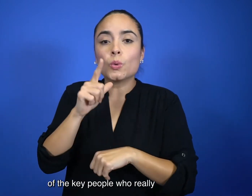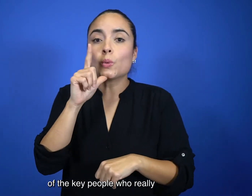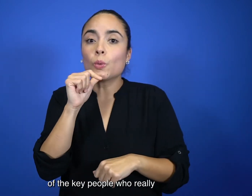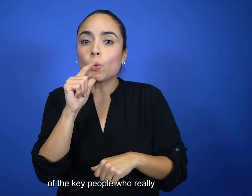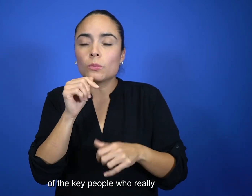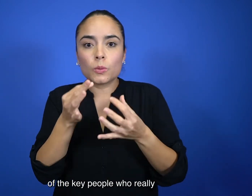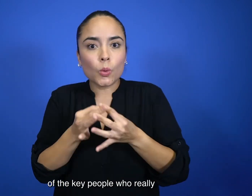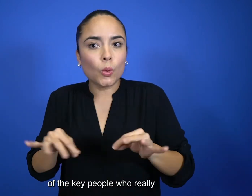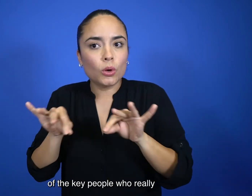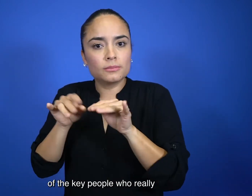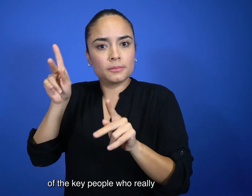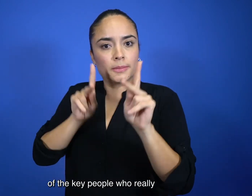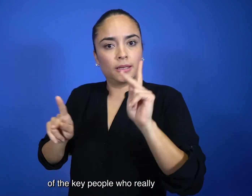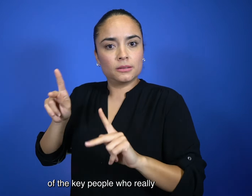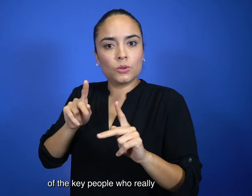really